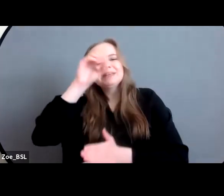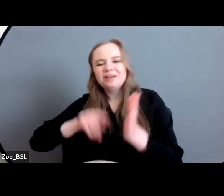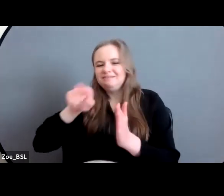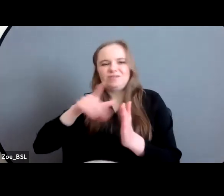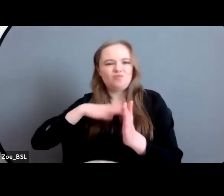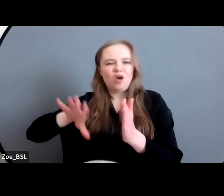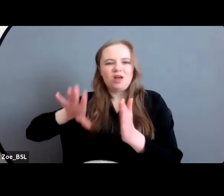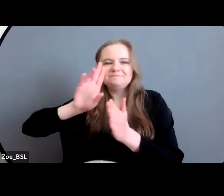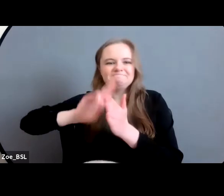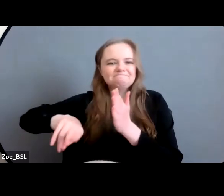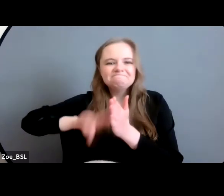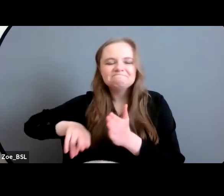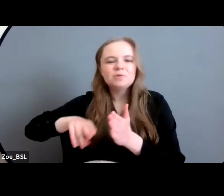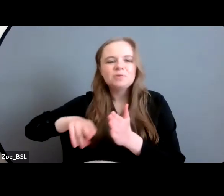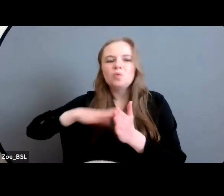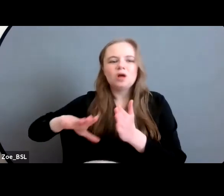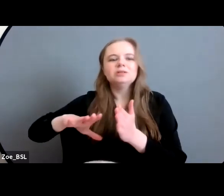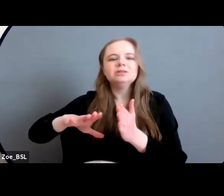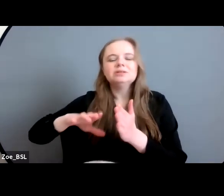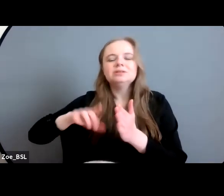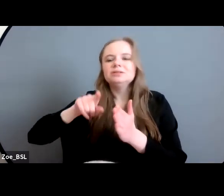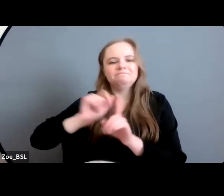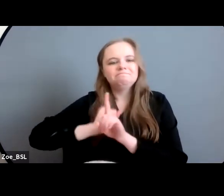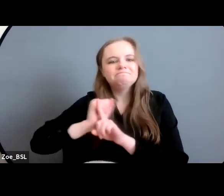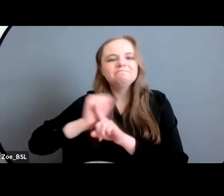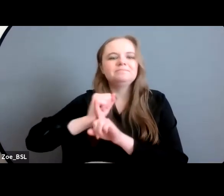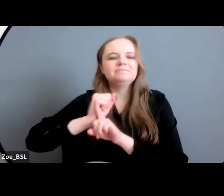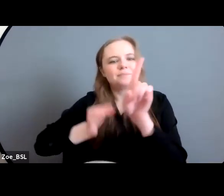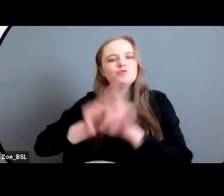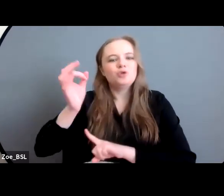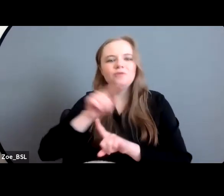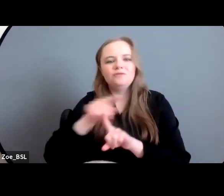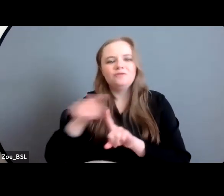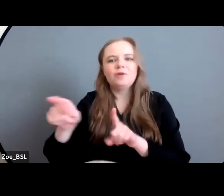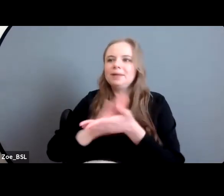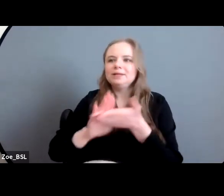I saw improvement is worked on and improved for future students and future scholars.